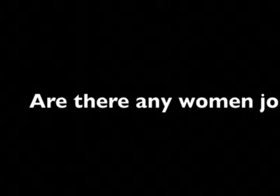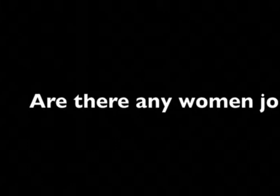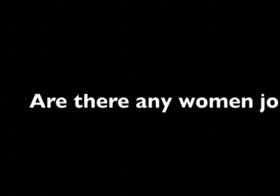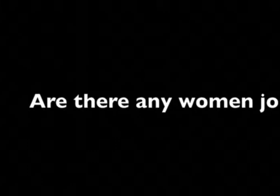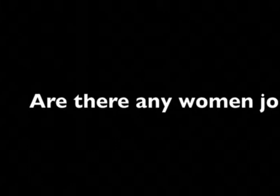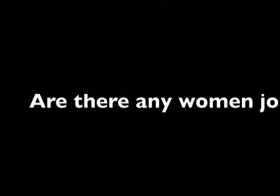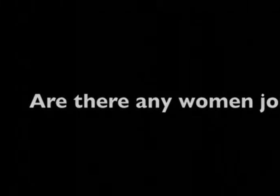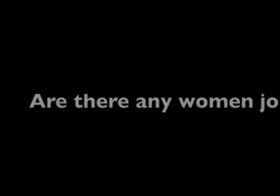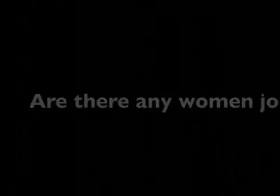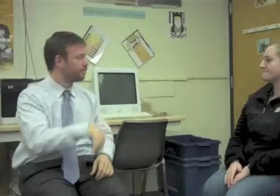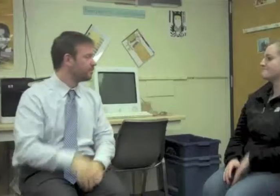Will there be any women involved?